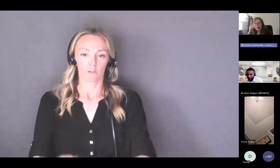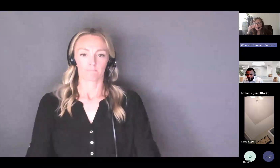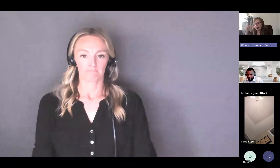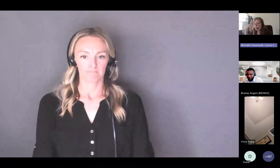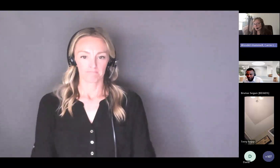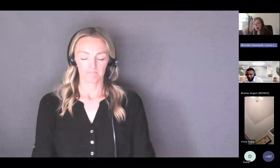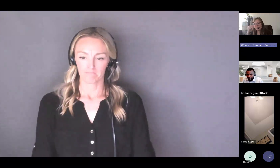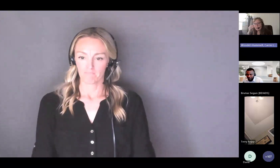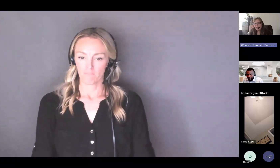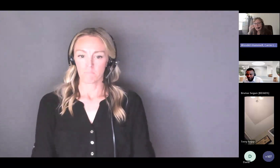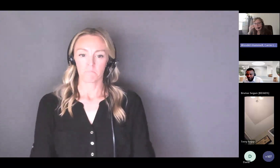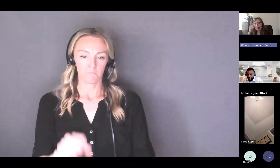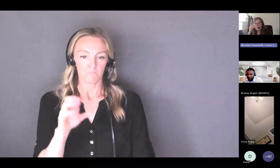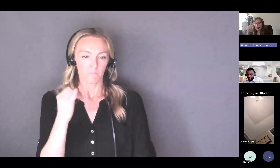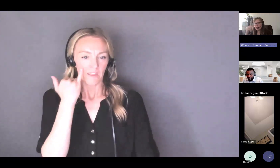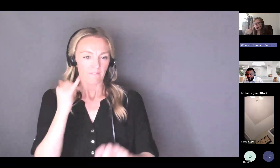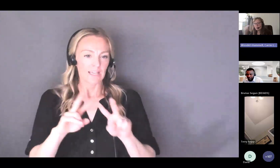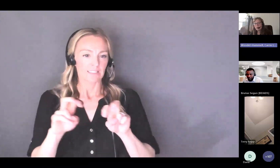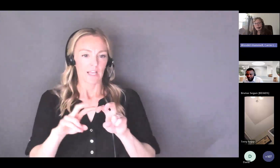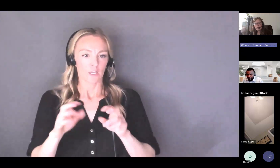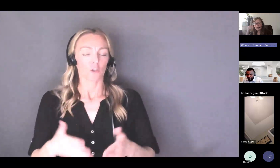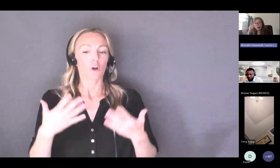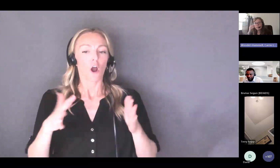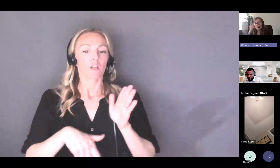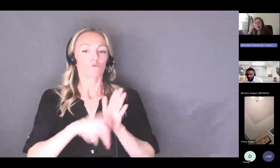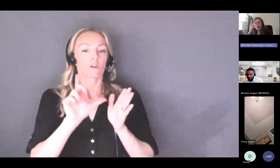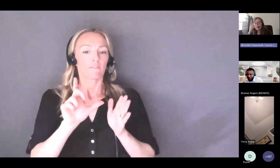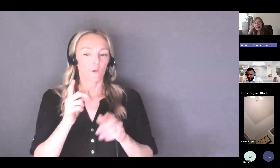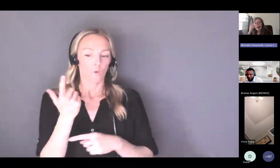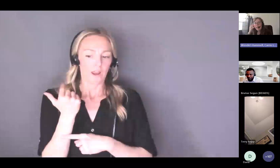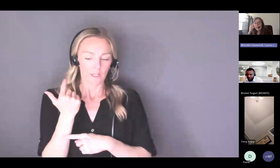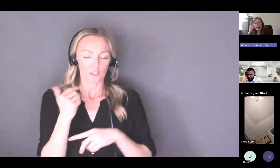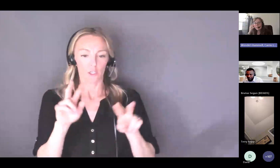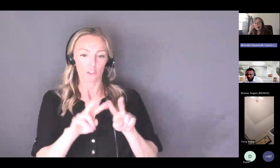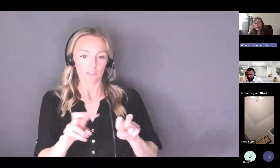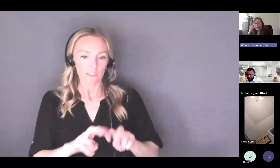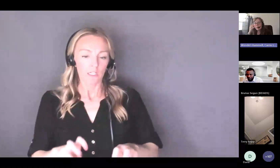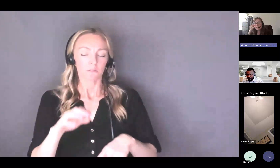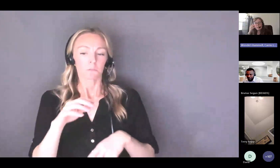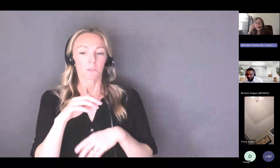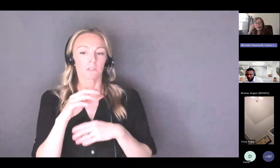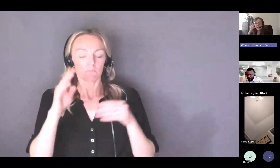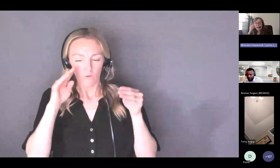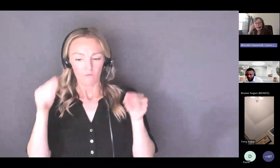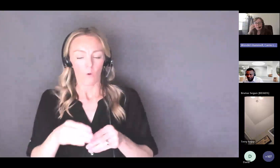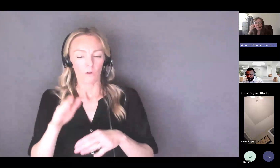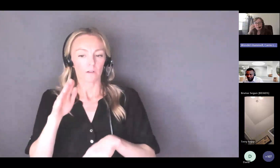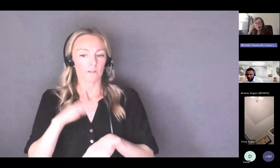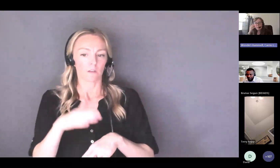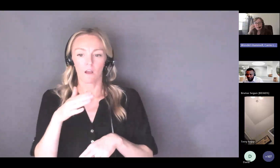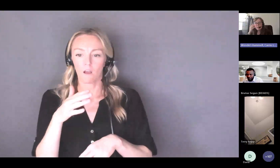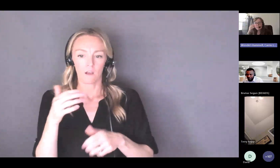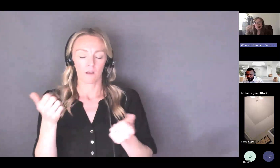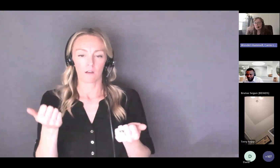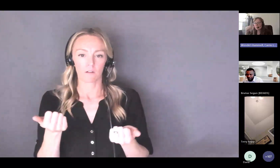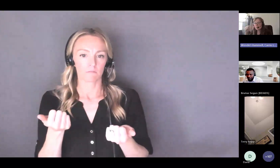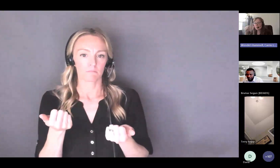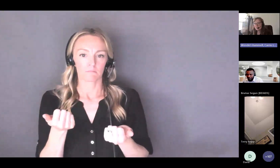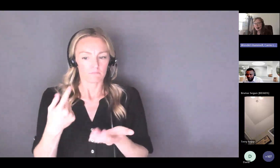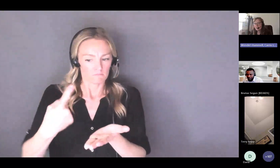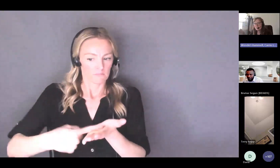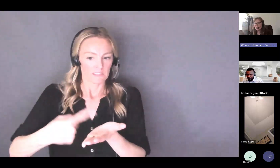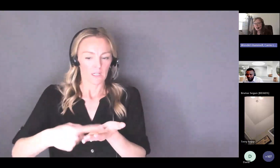If an assessor comes in, you know, kind of having reviewed the prior year's assessment and really focus on